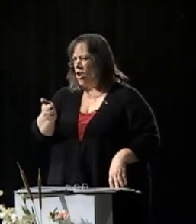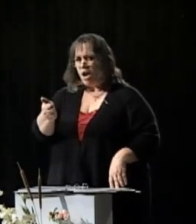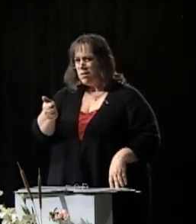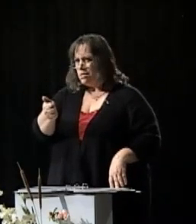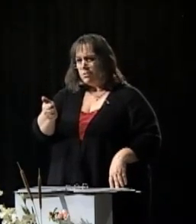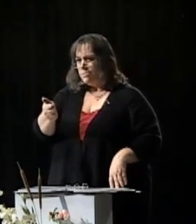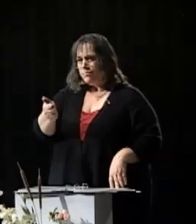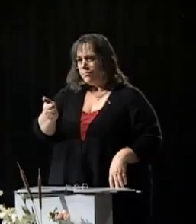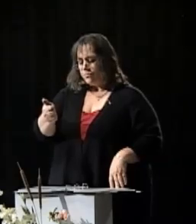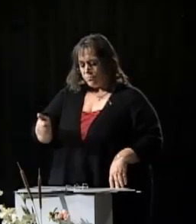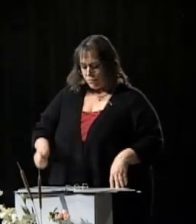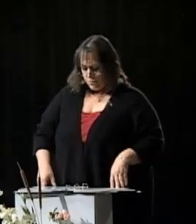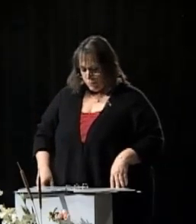not.